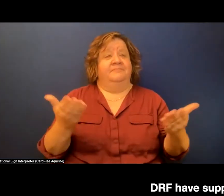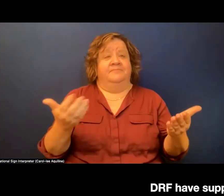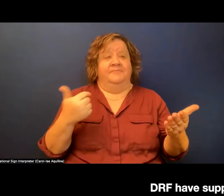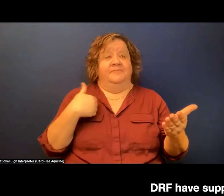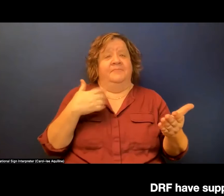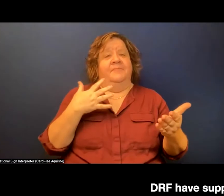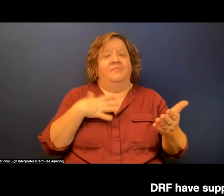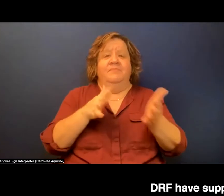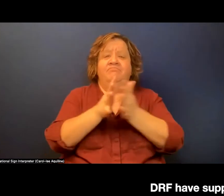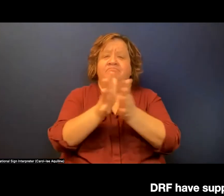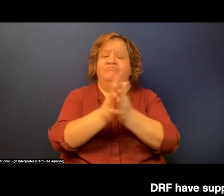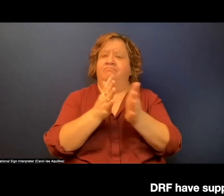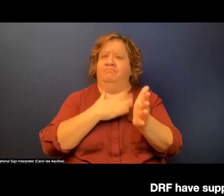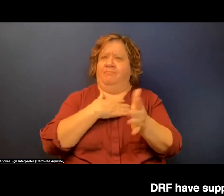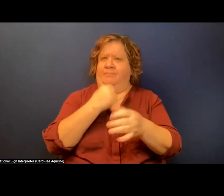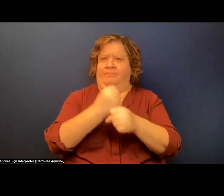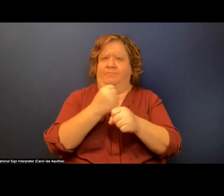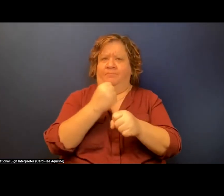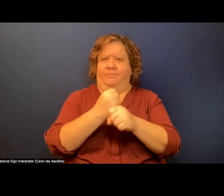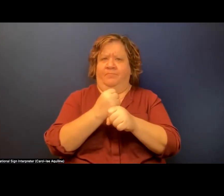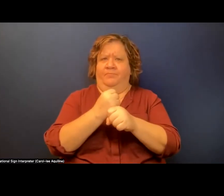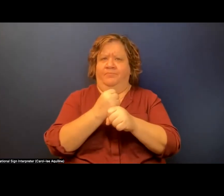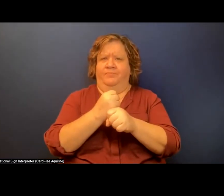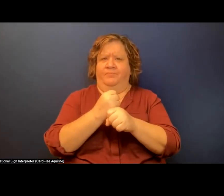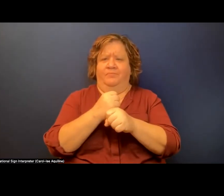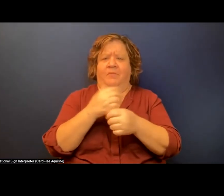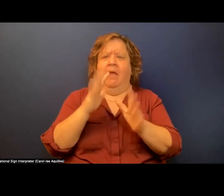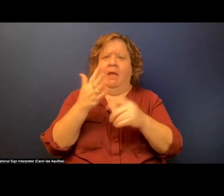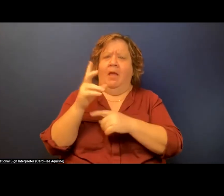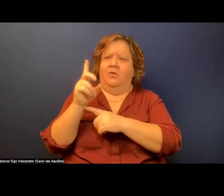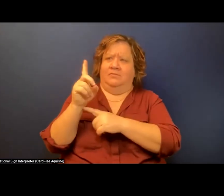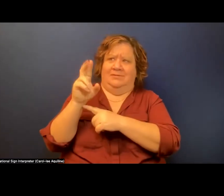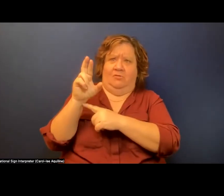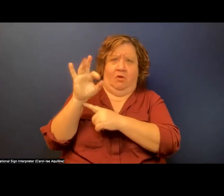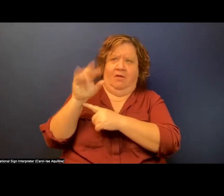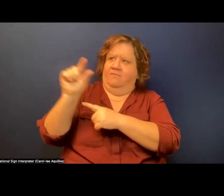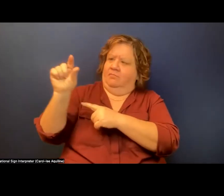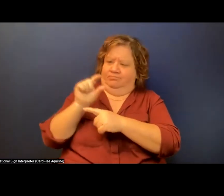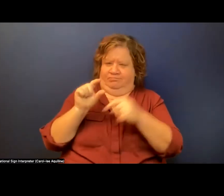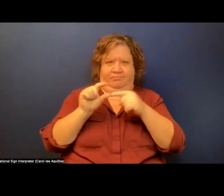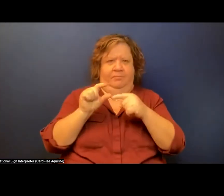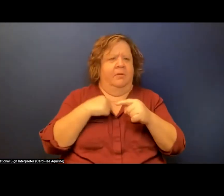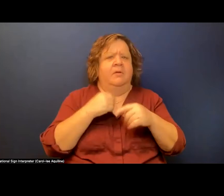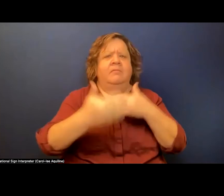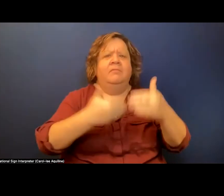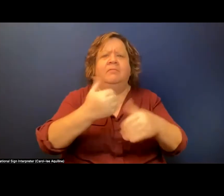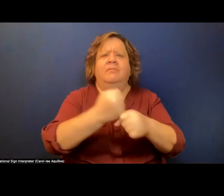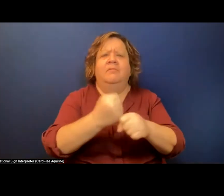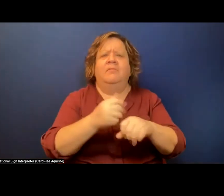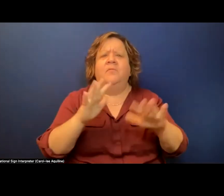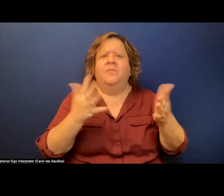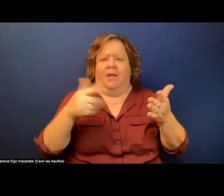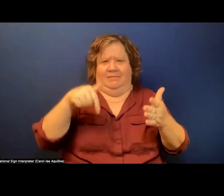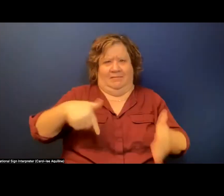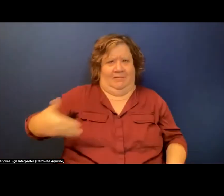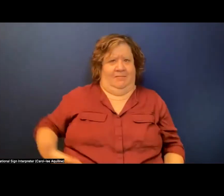DRF-supported coalition in Bangladesh, working for promoting implementation of GDS